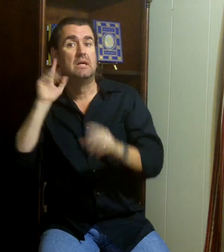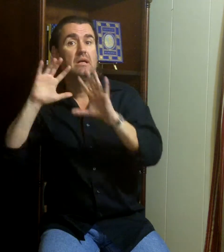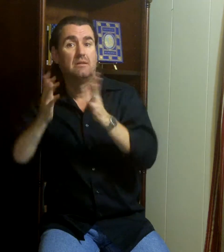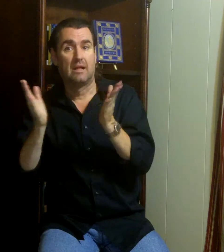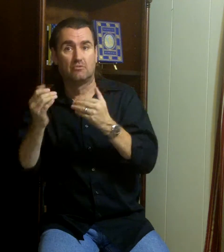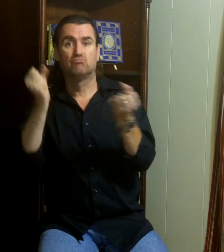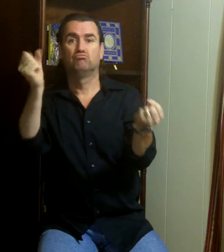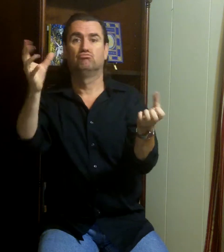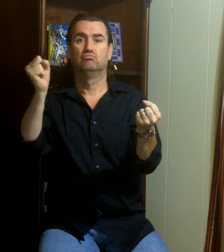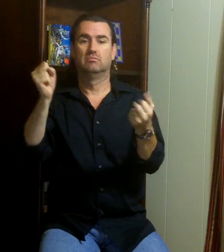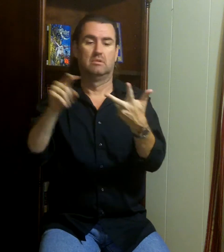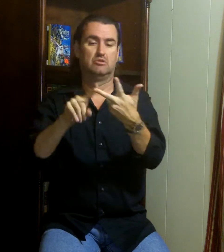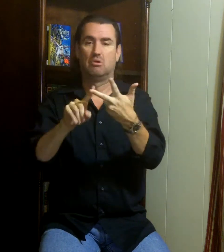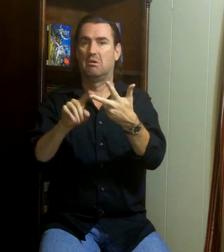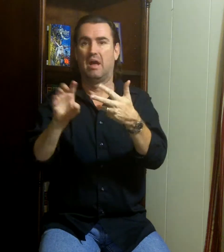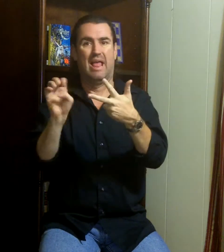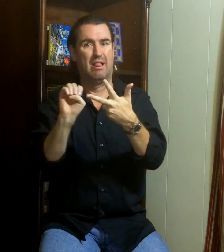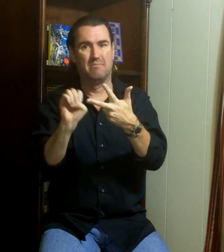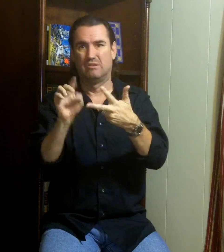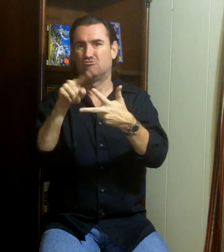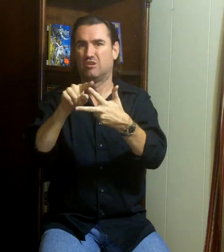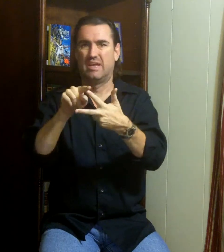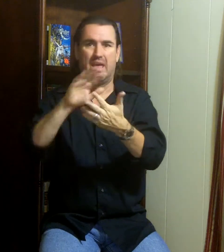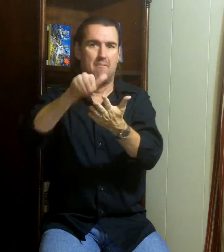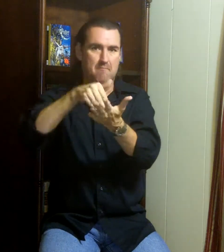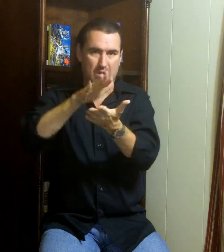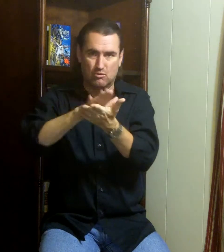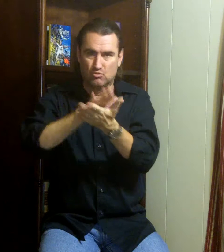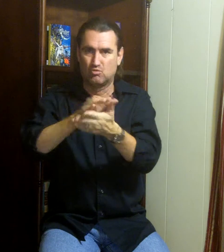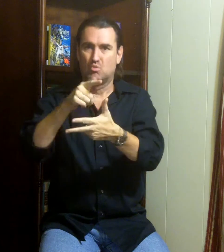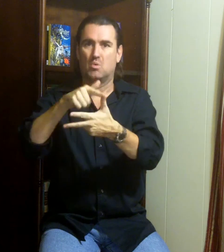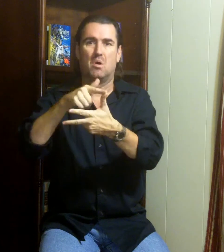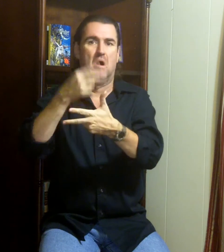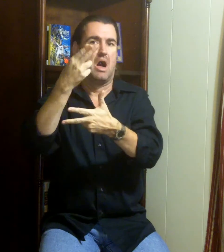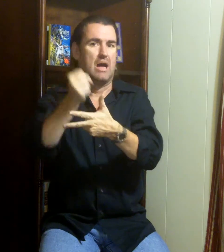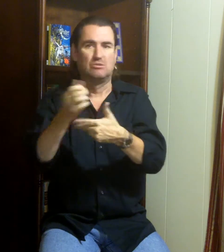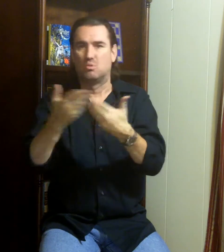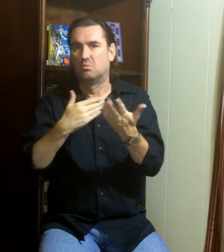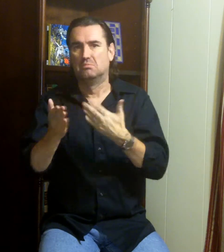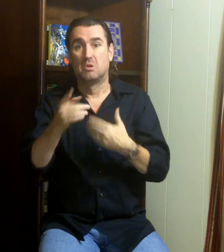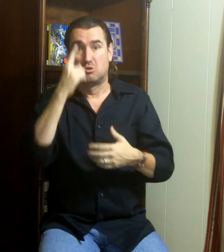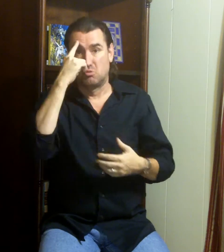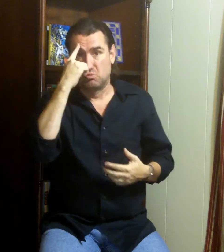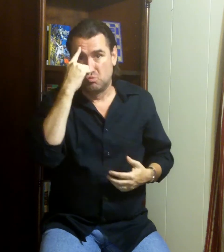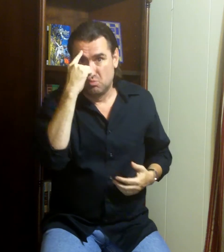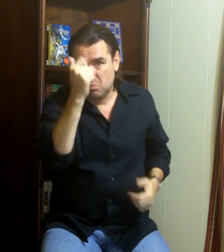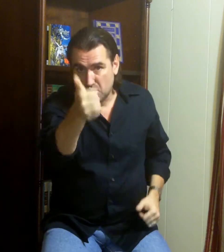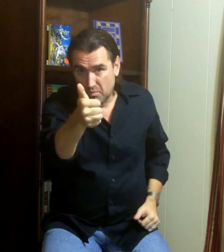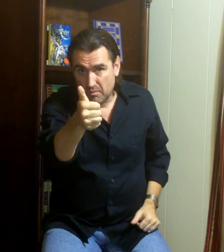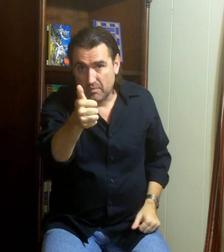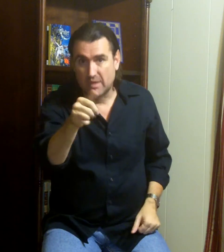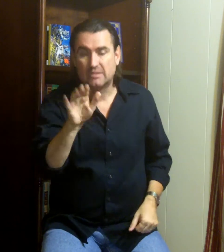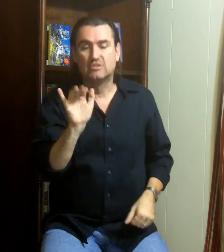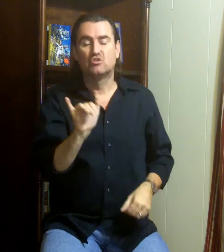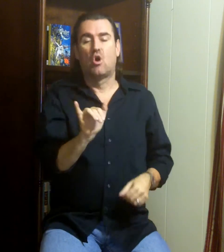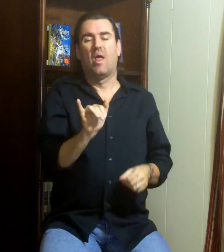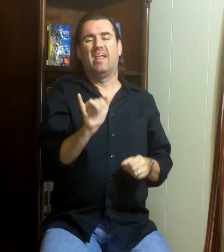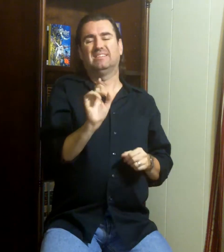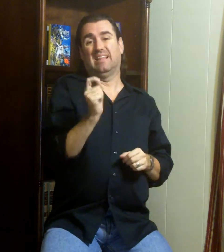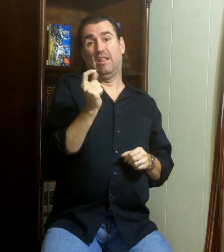also sort of unique to ESSE. It has a little bit of connection, similarity with EIPA, but